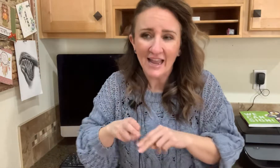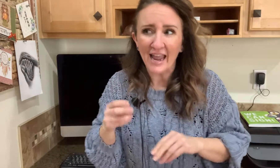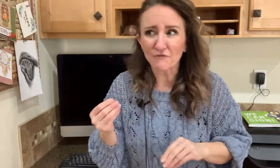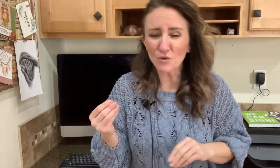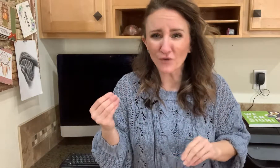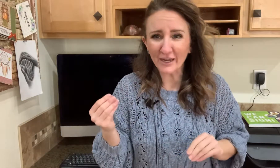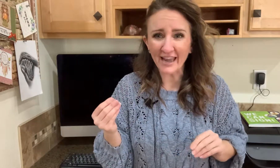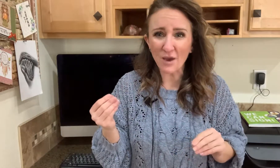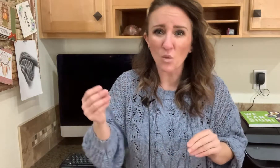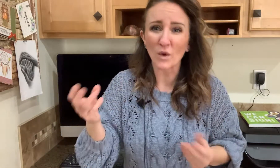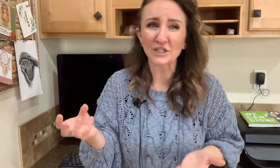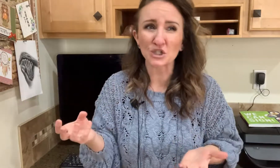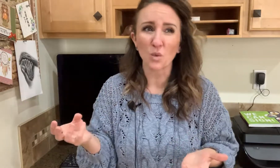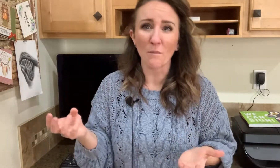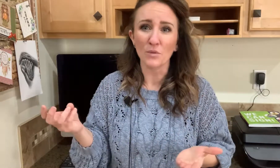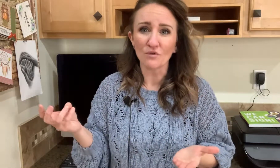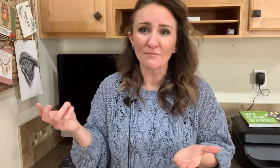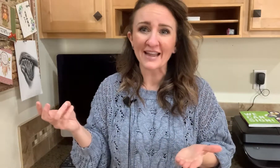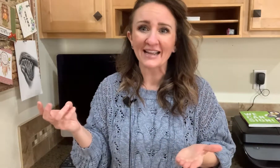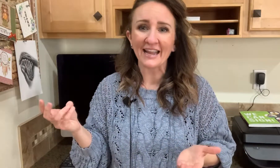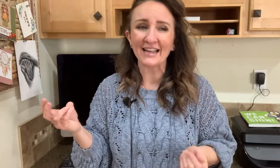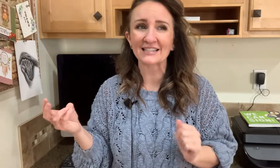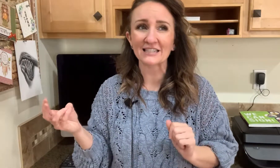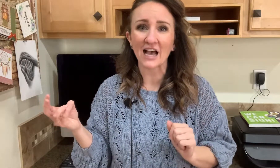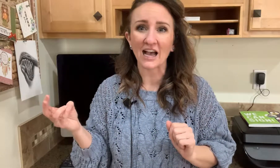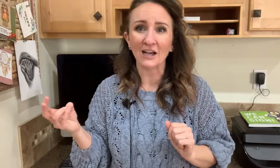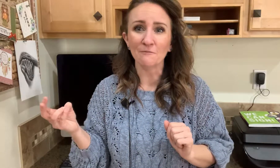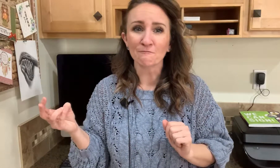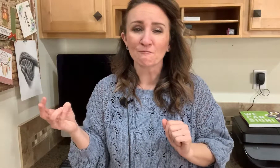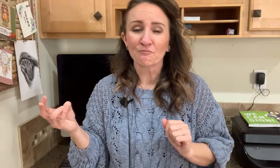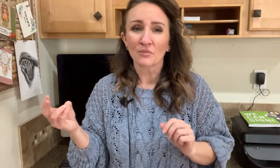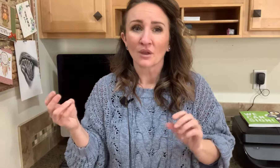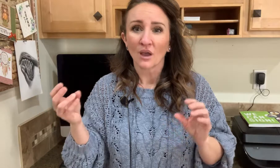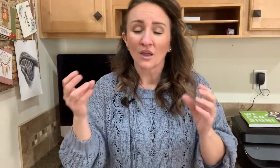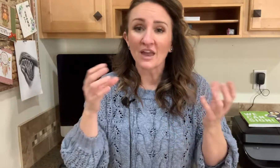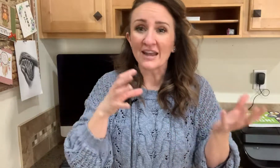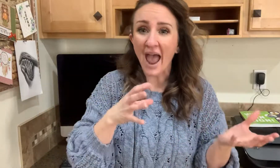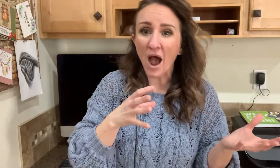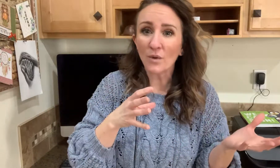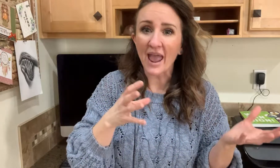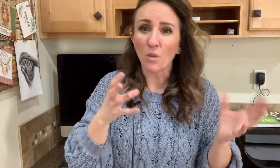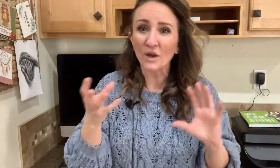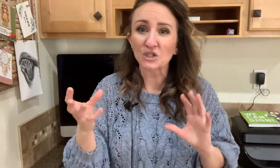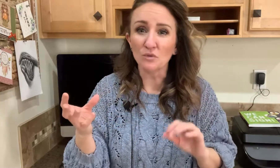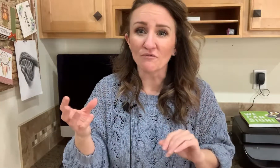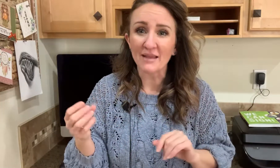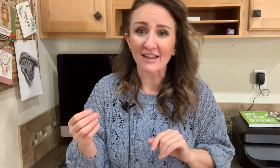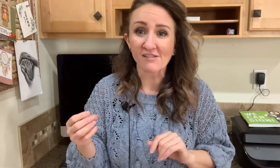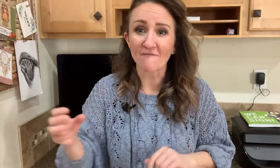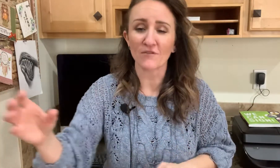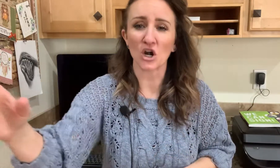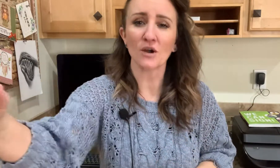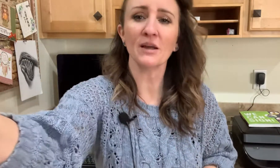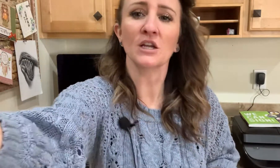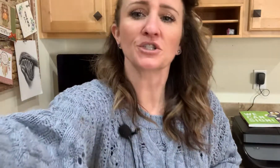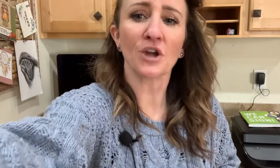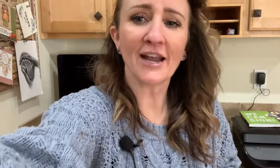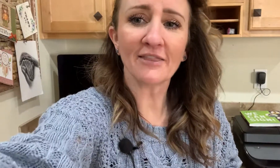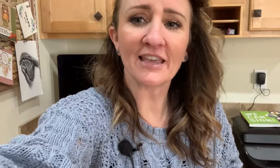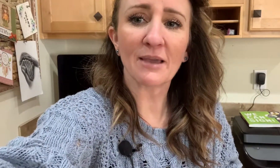If you forget which movement is the noun and which movement is the verb, try to think